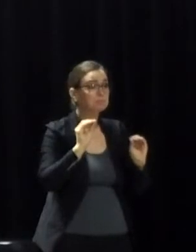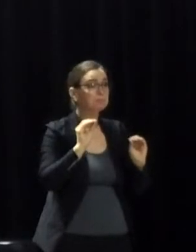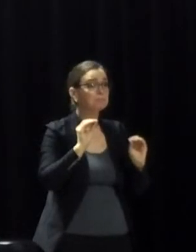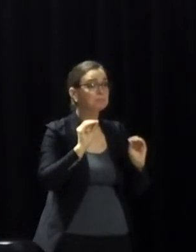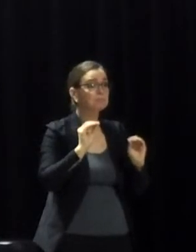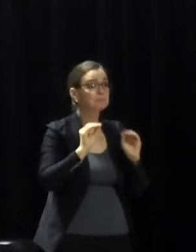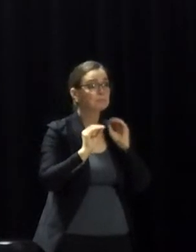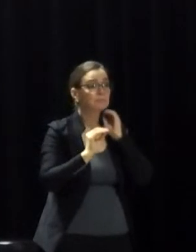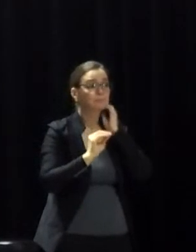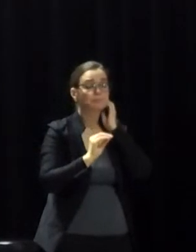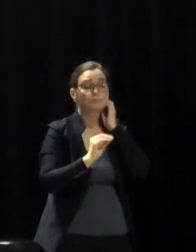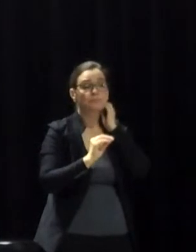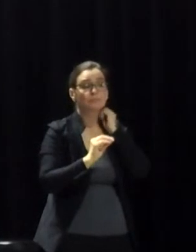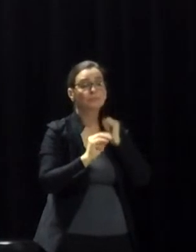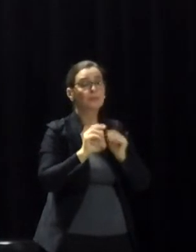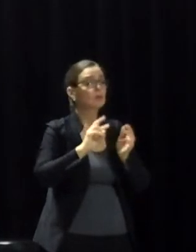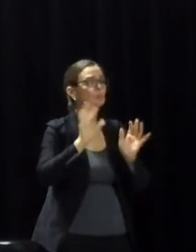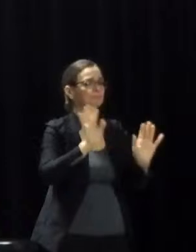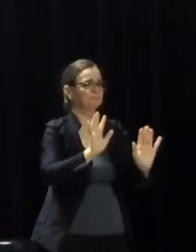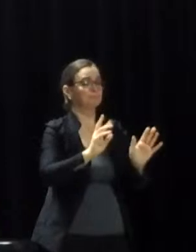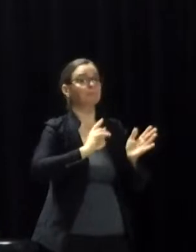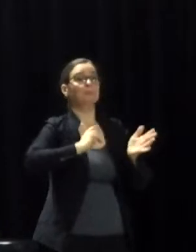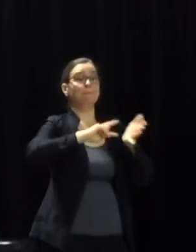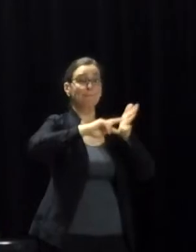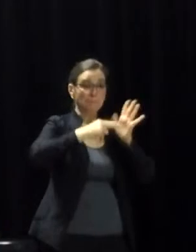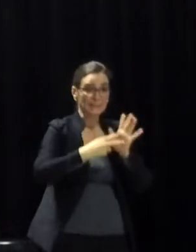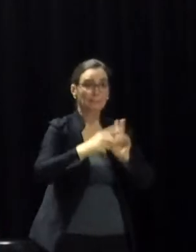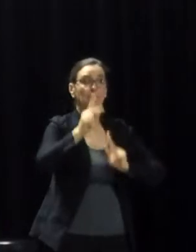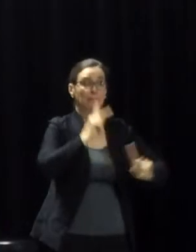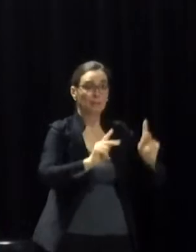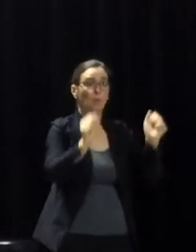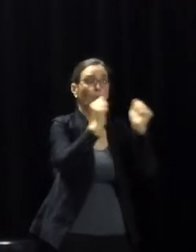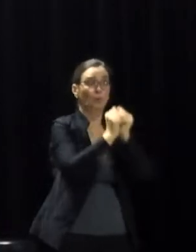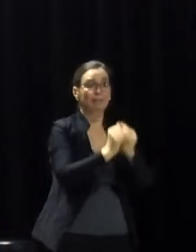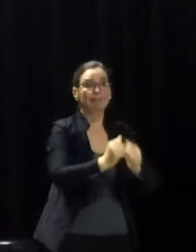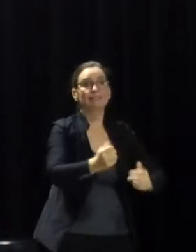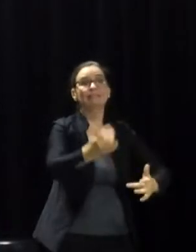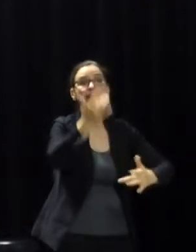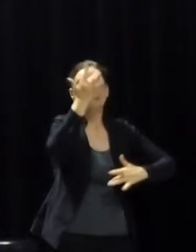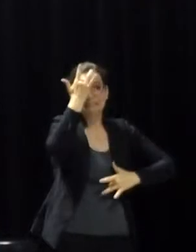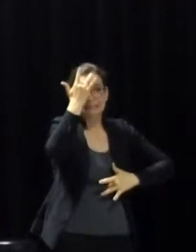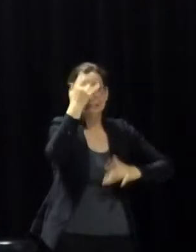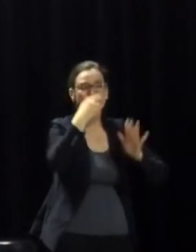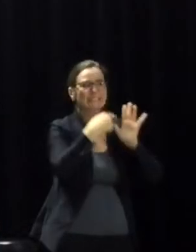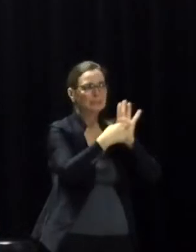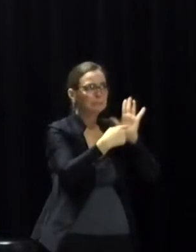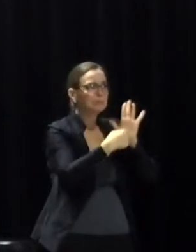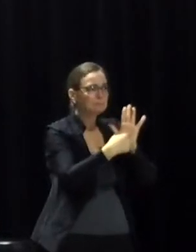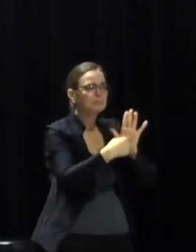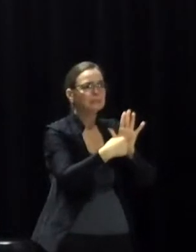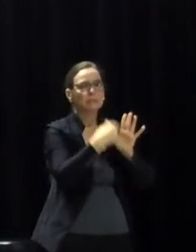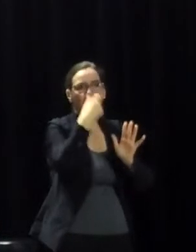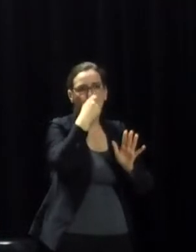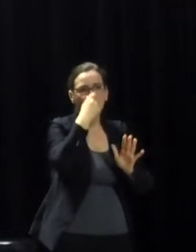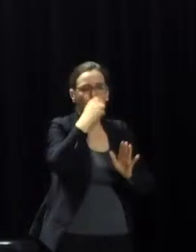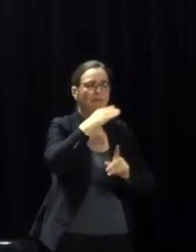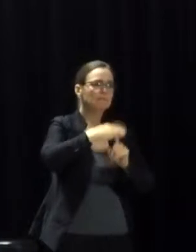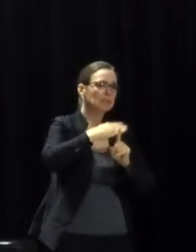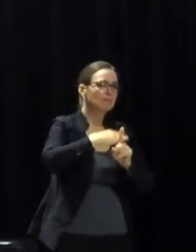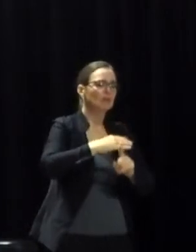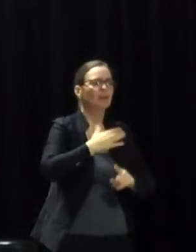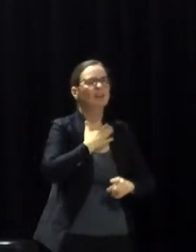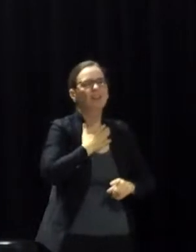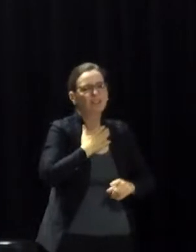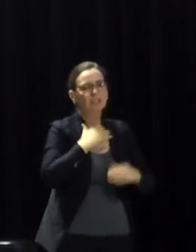excuse for the people who are asymptomatic, because if they got symptoms 2 days later, we are going 2 days, like 48 hours